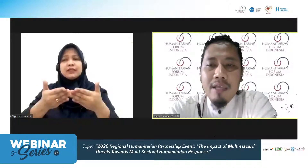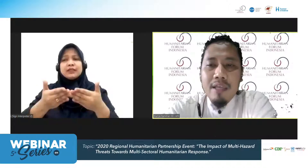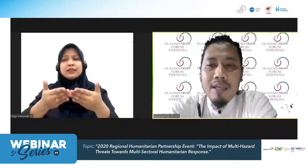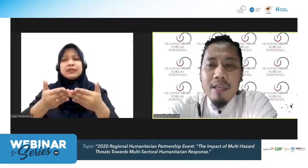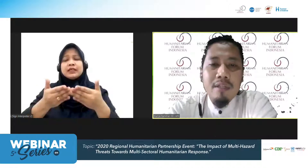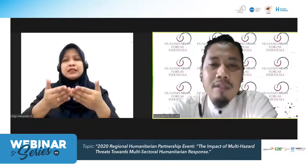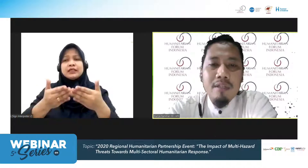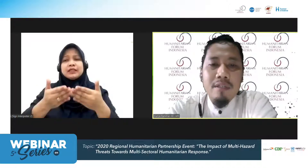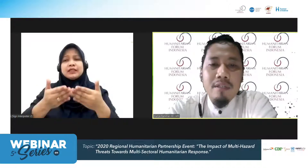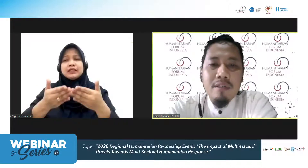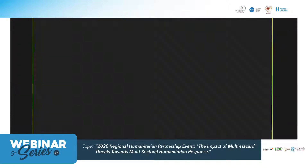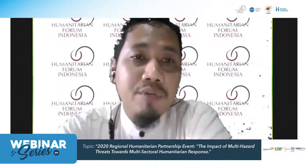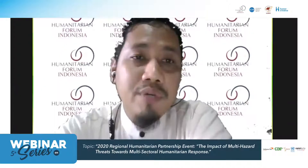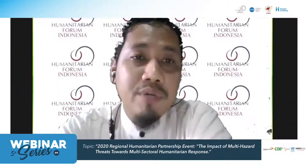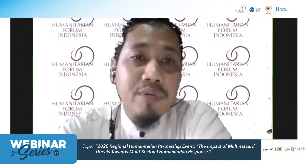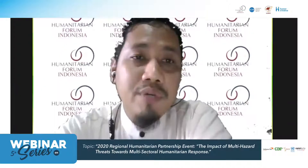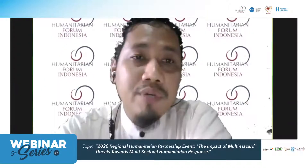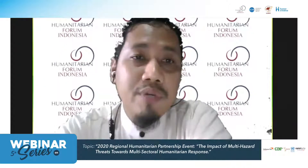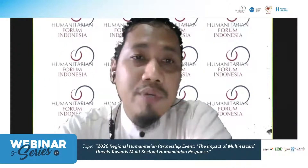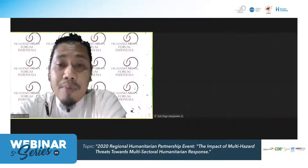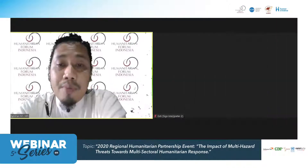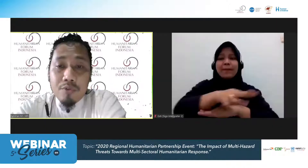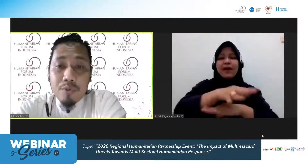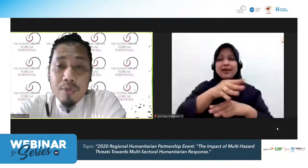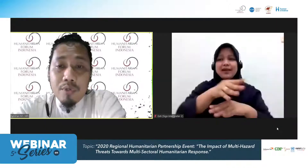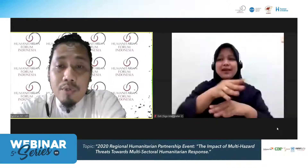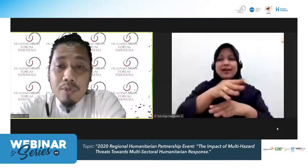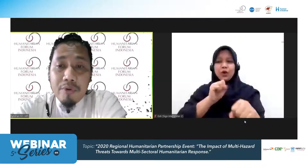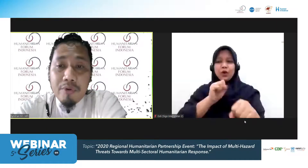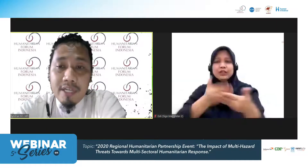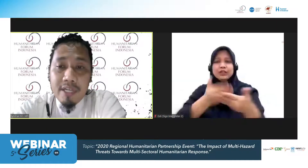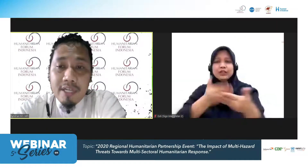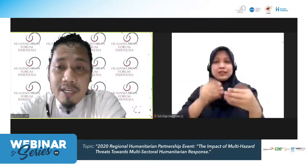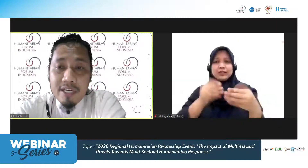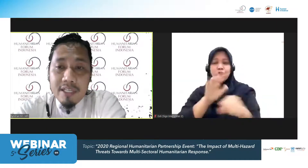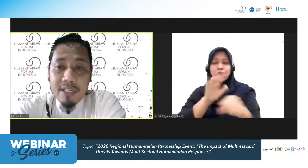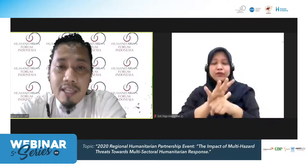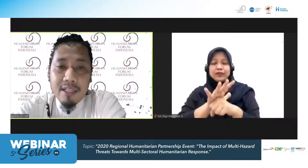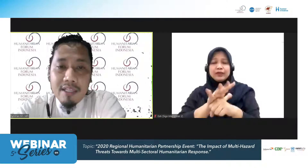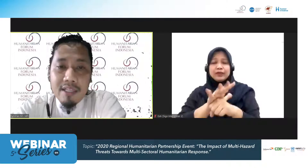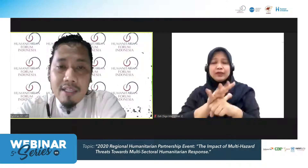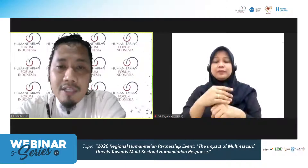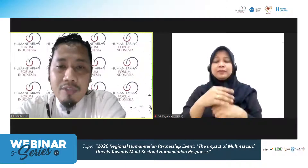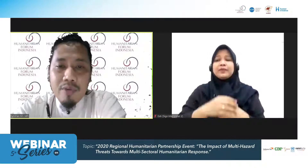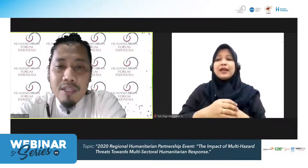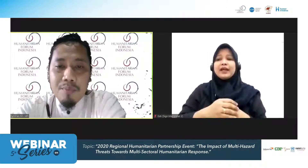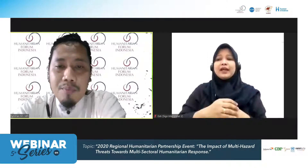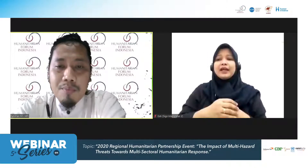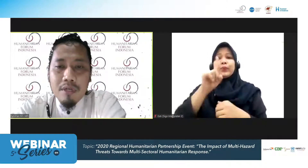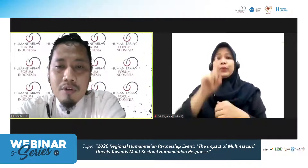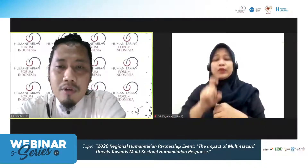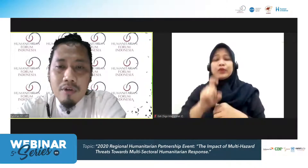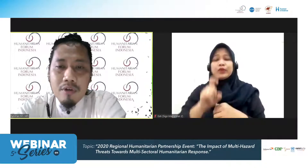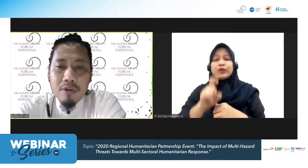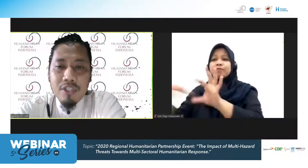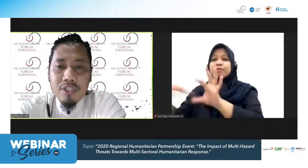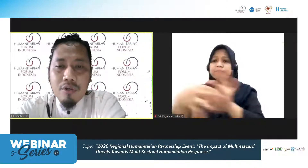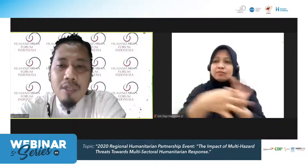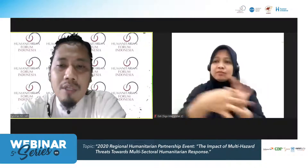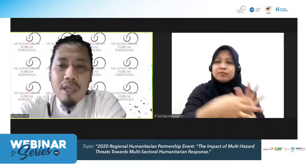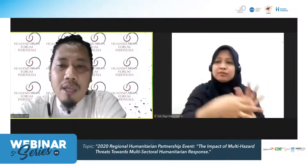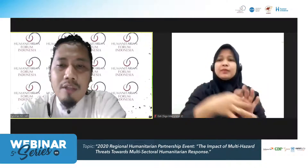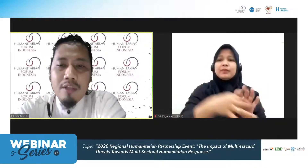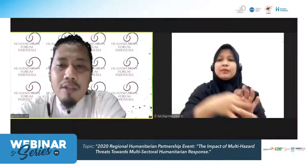COVID-19 cannot be done by individually, but through collaboration and synergy and learning together both across